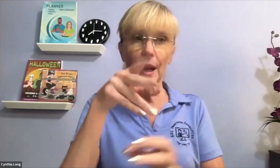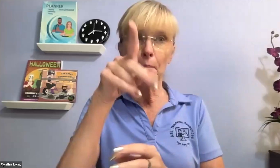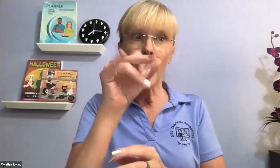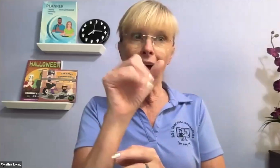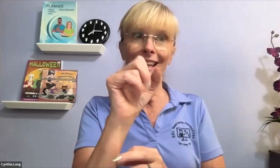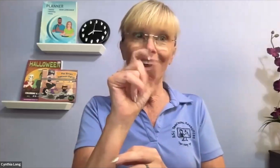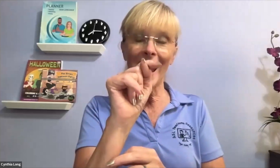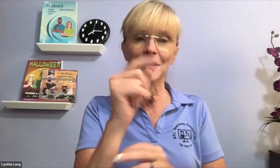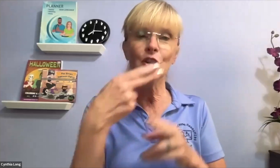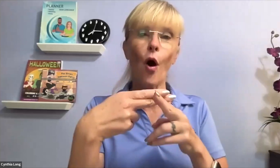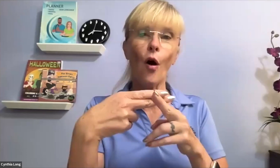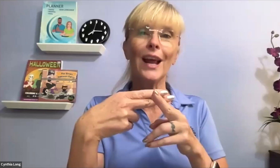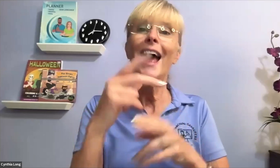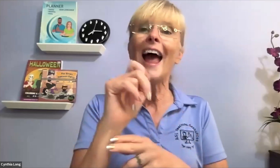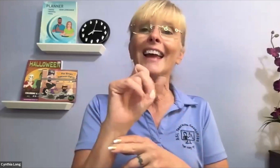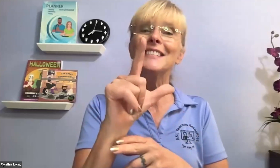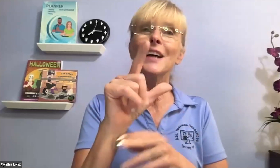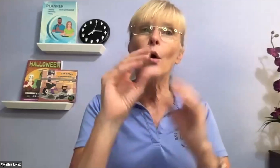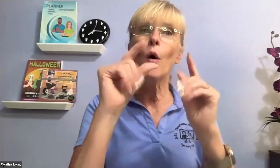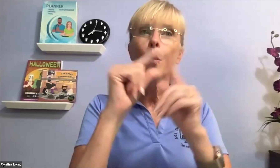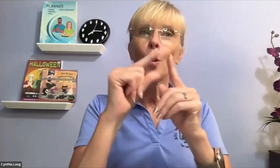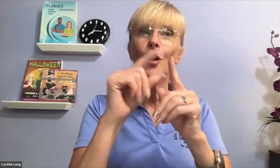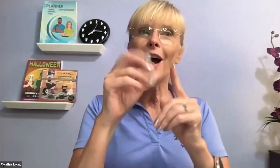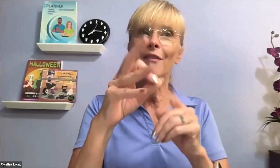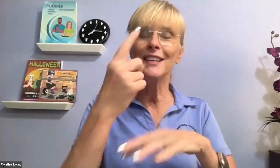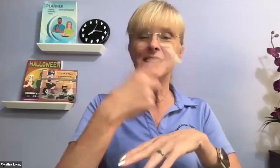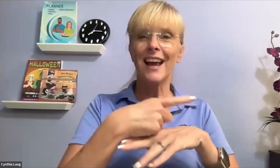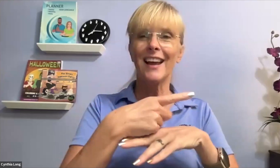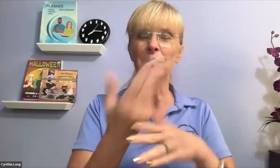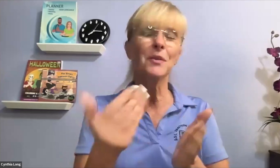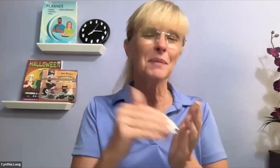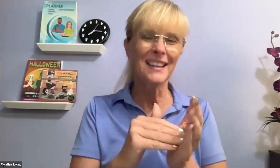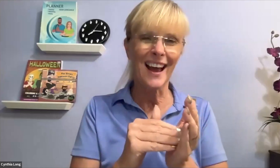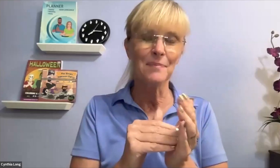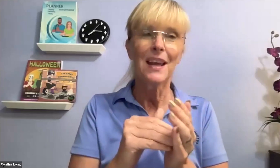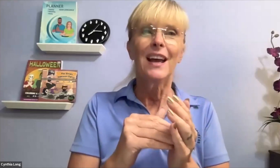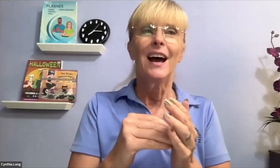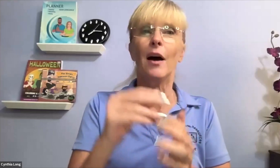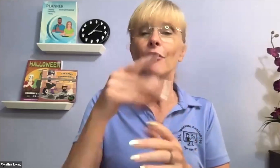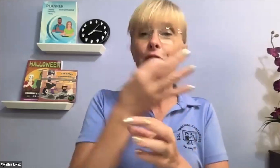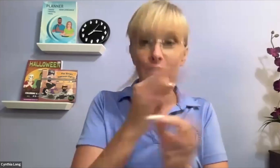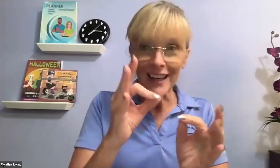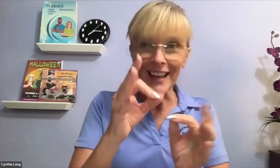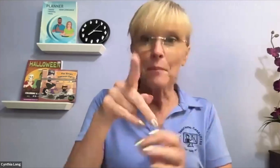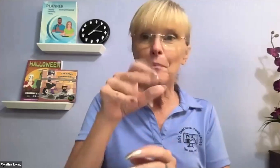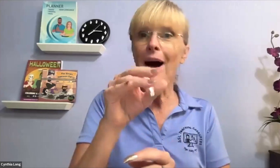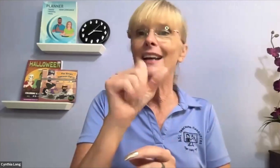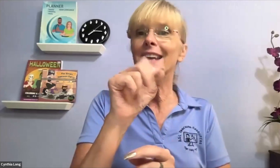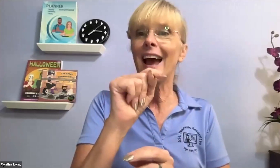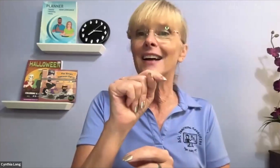free podcast called ASL Word of the Day. I'm going to repeat that. A free